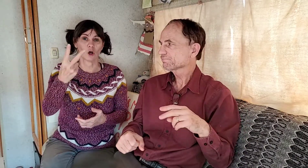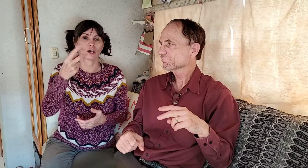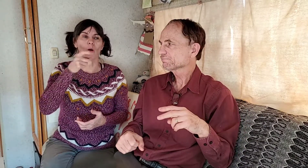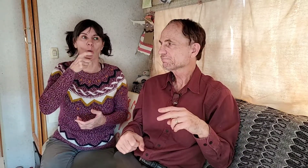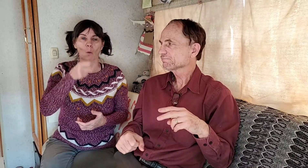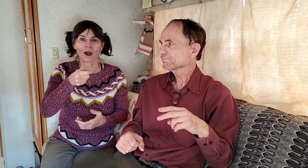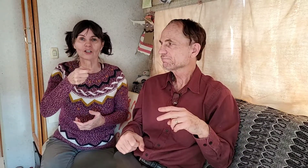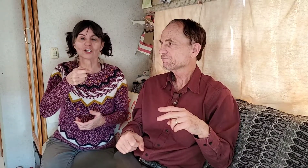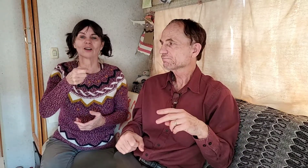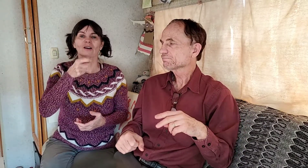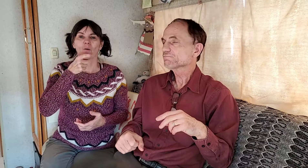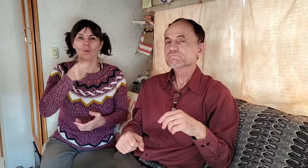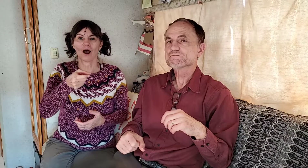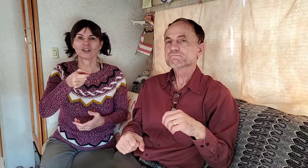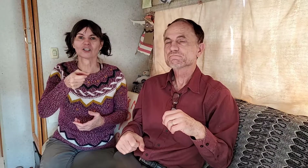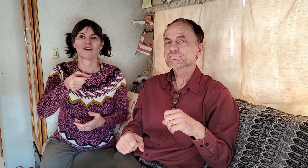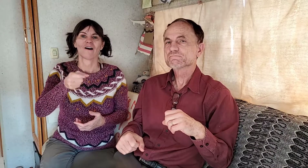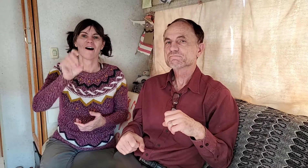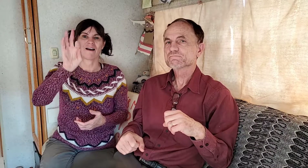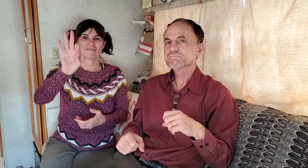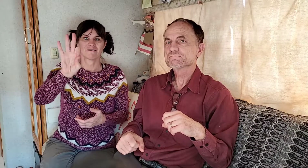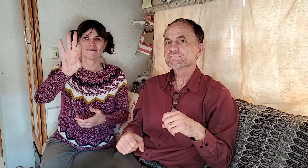or watch on